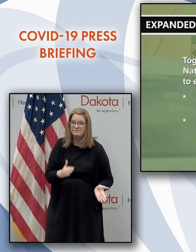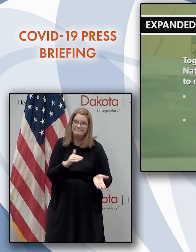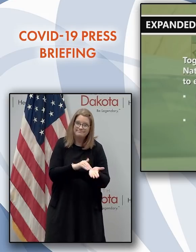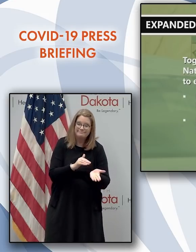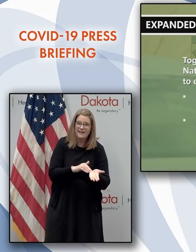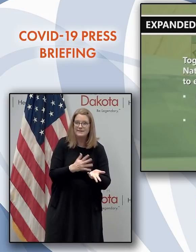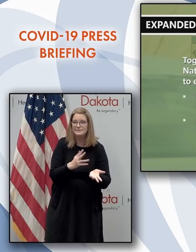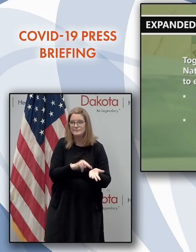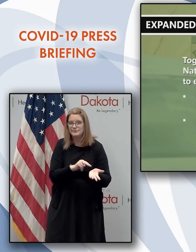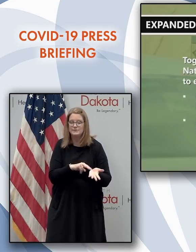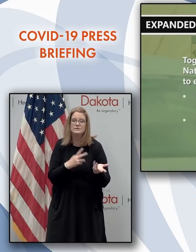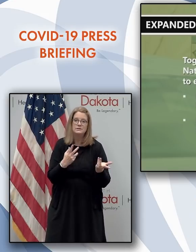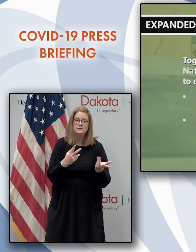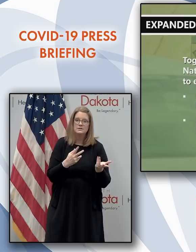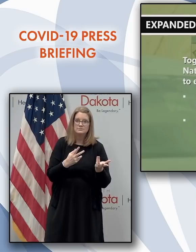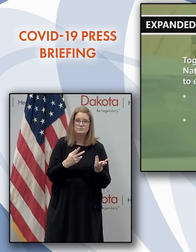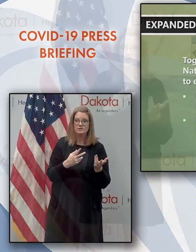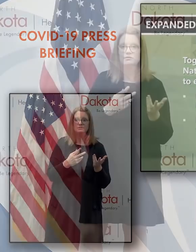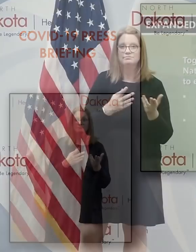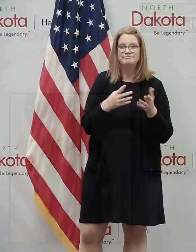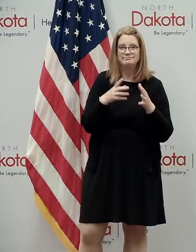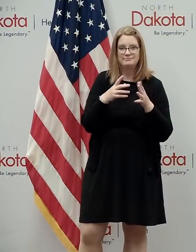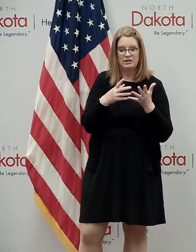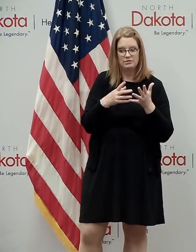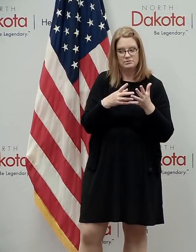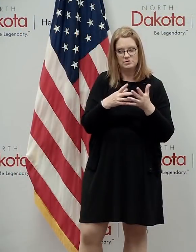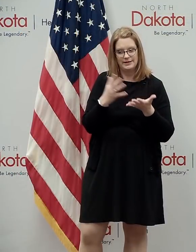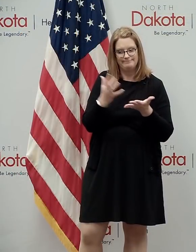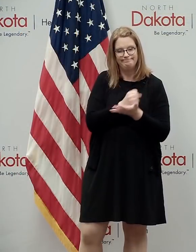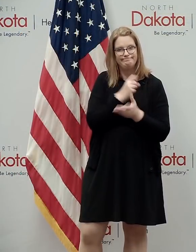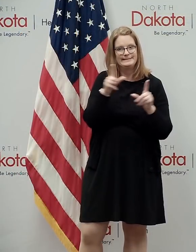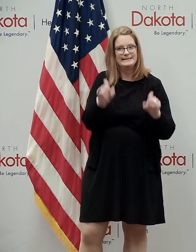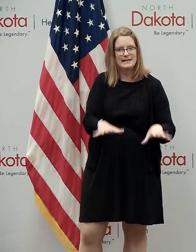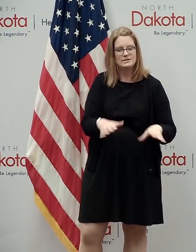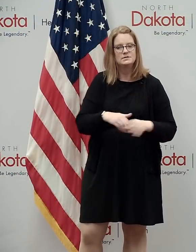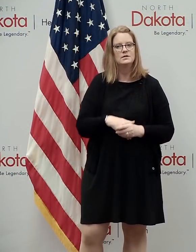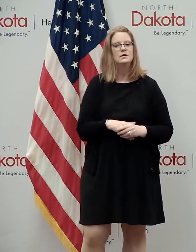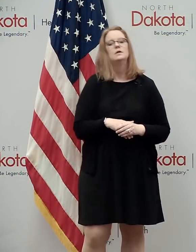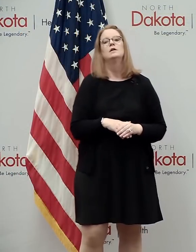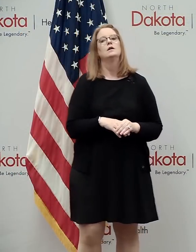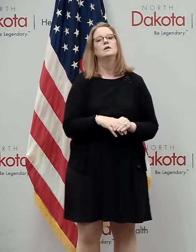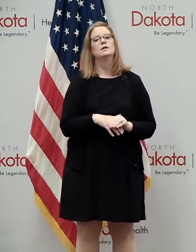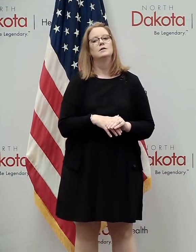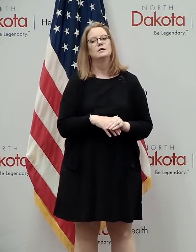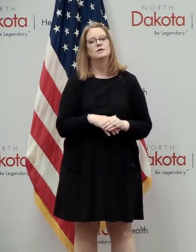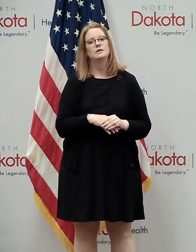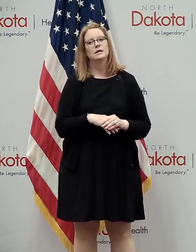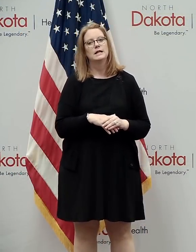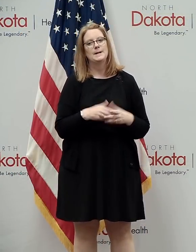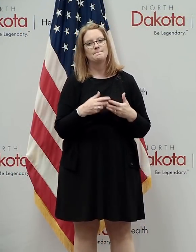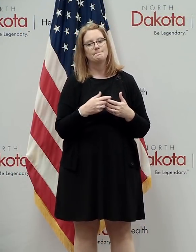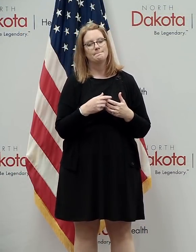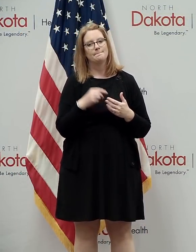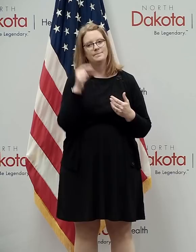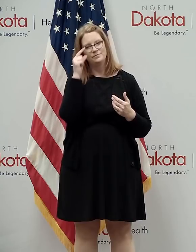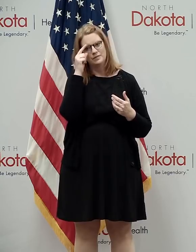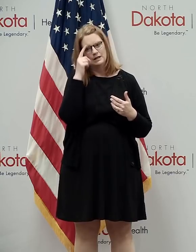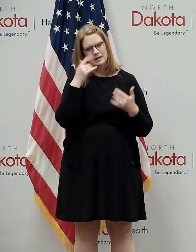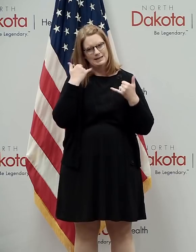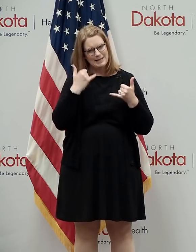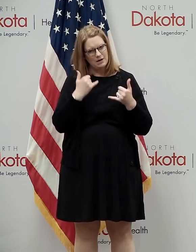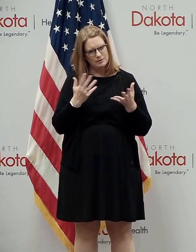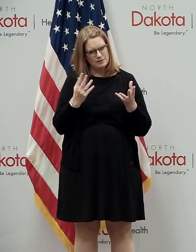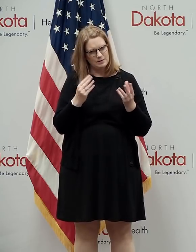get tested. I want to also talk about some other things just from as we work to get more efficient